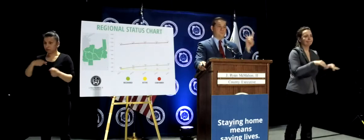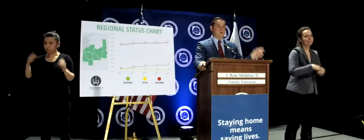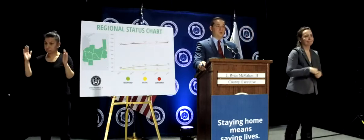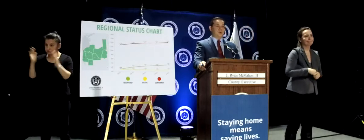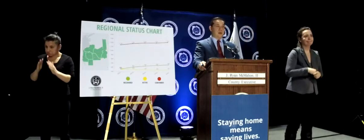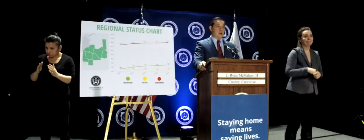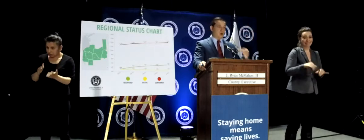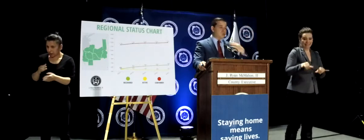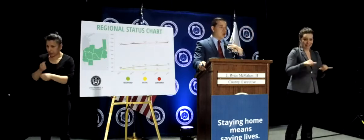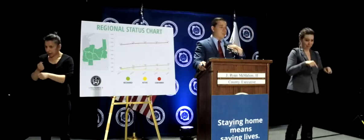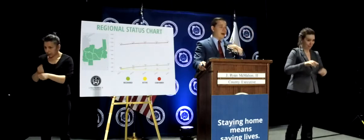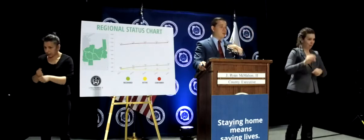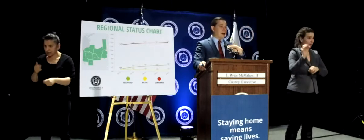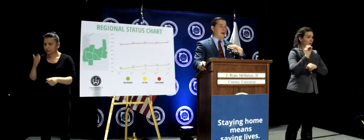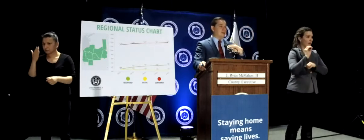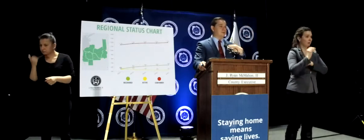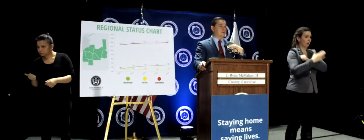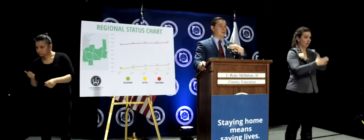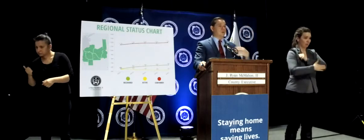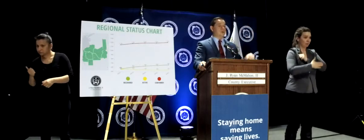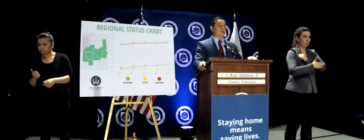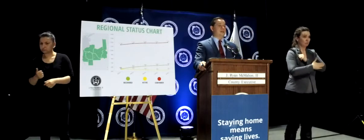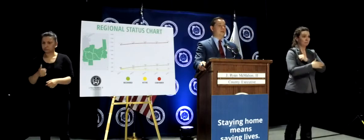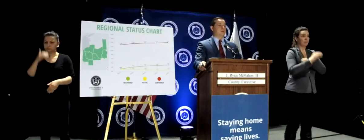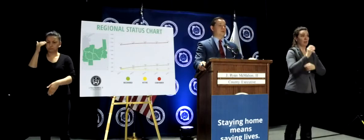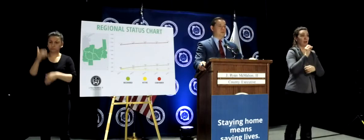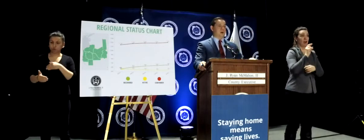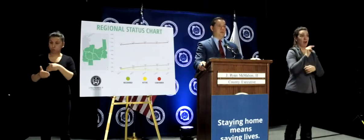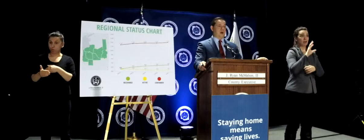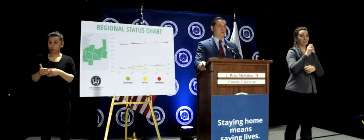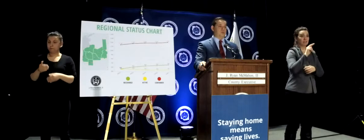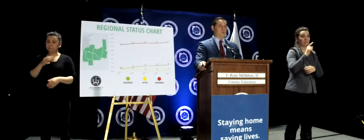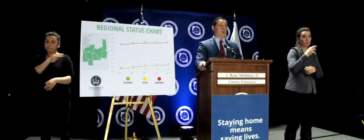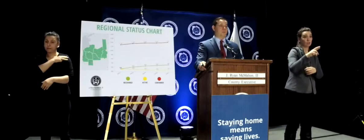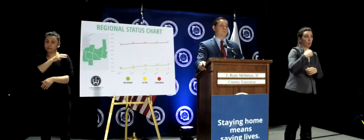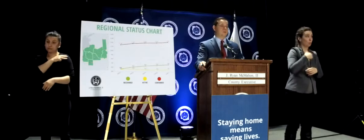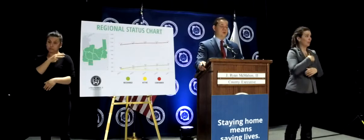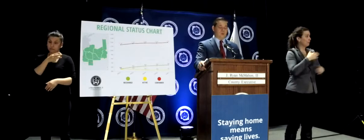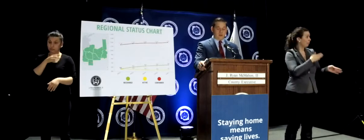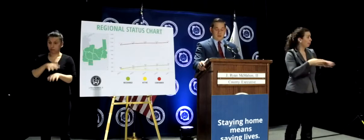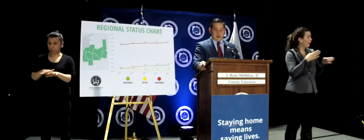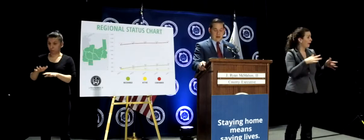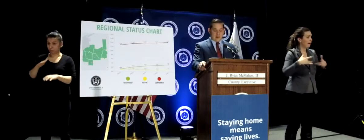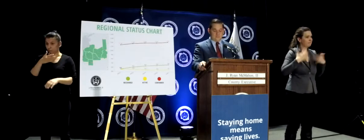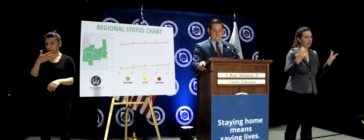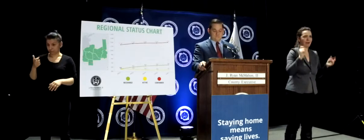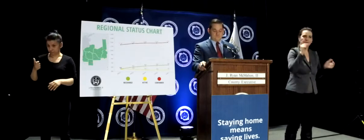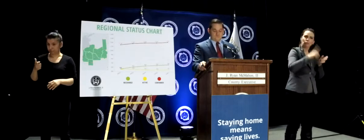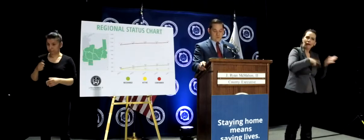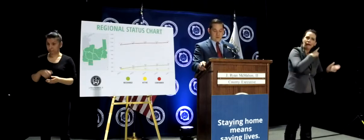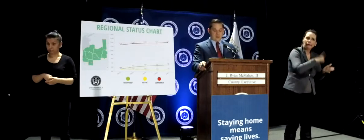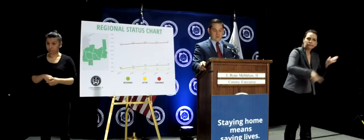building, that hurts our bottom line. We did it because the public health was important. So